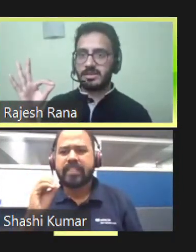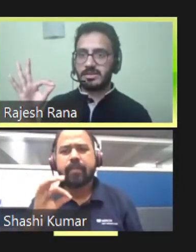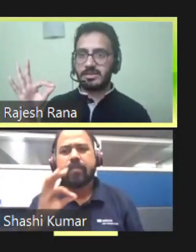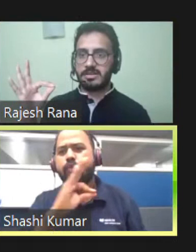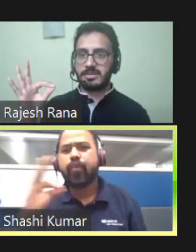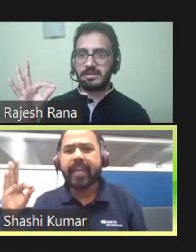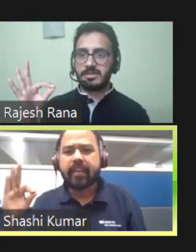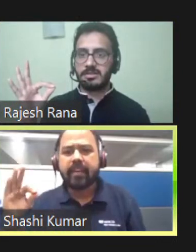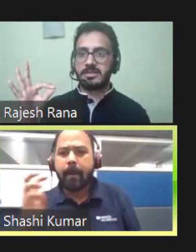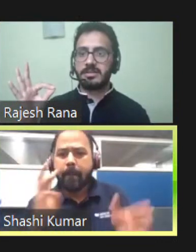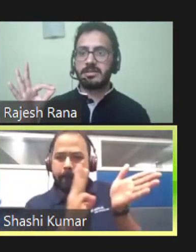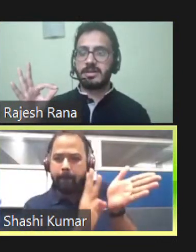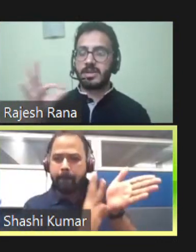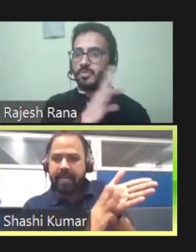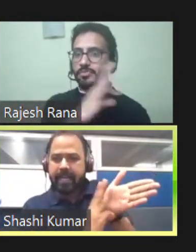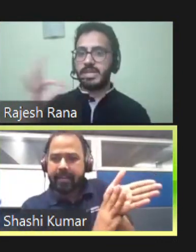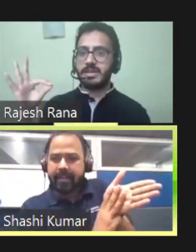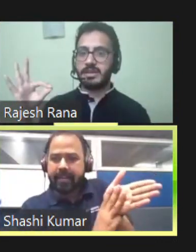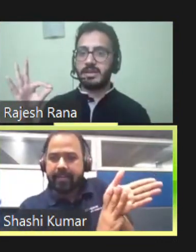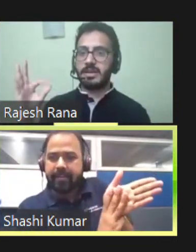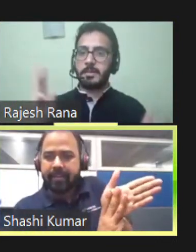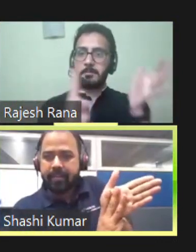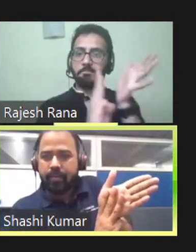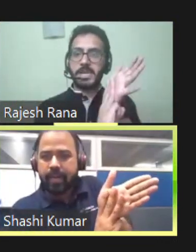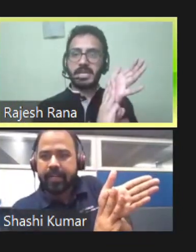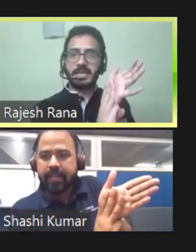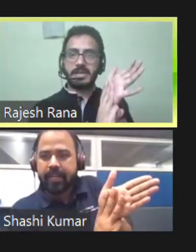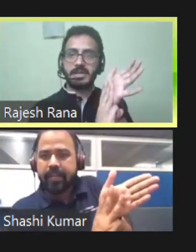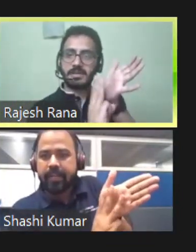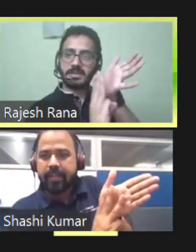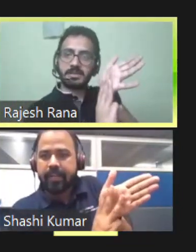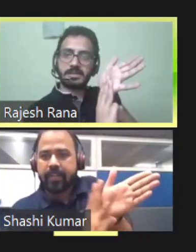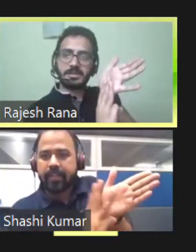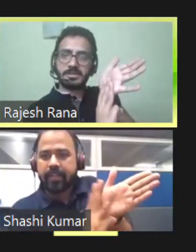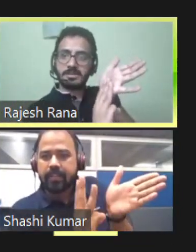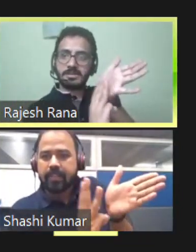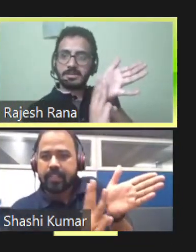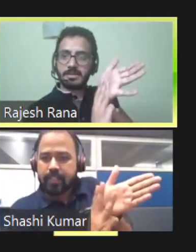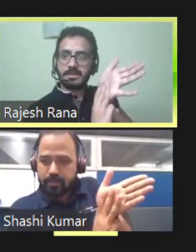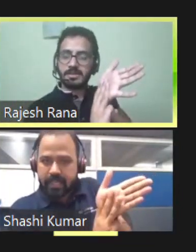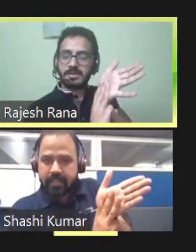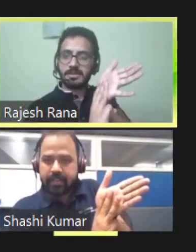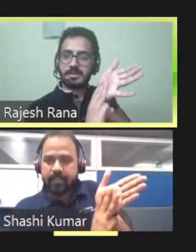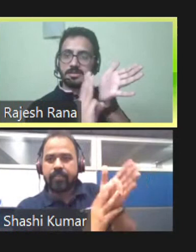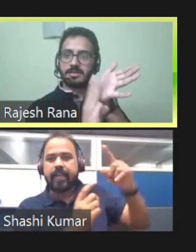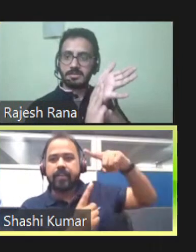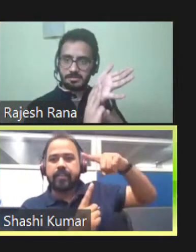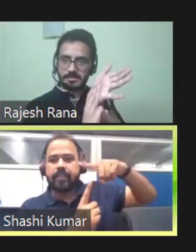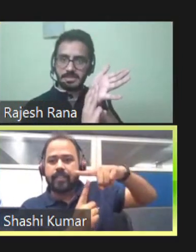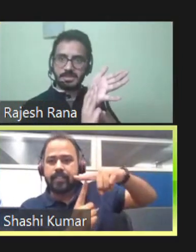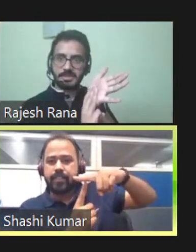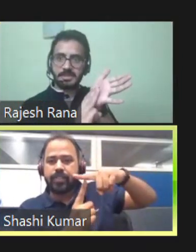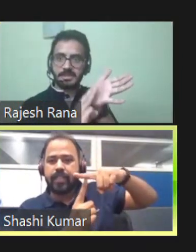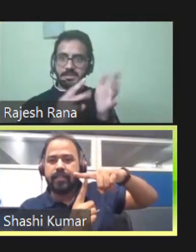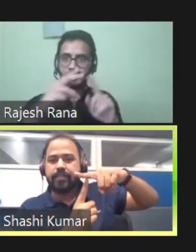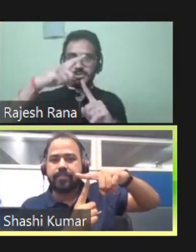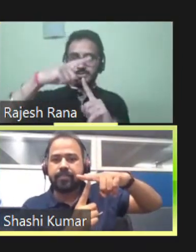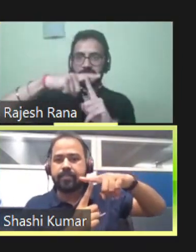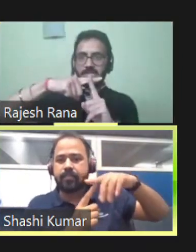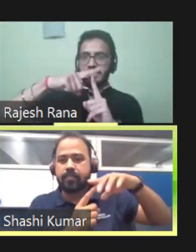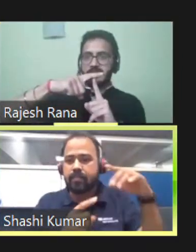can say week. Monday. Right. Monday. This is Monday. Right. This is Tuesday.